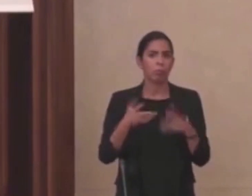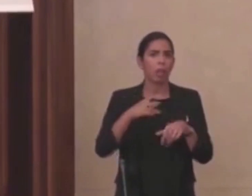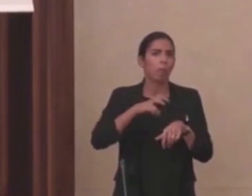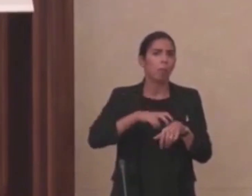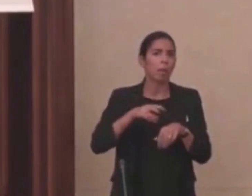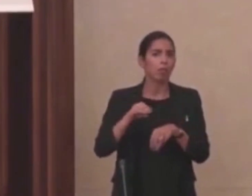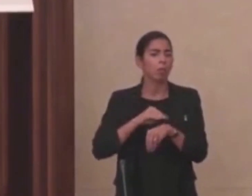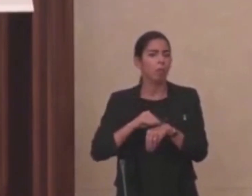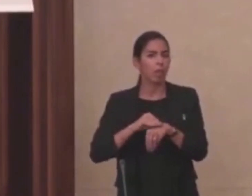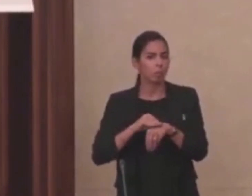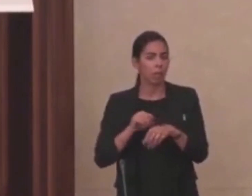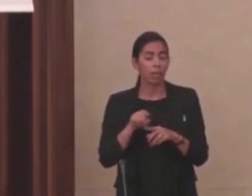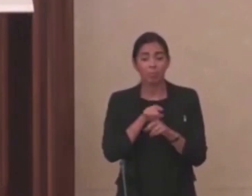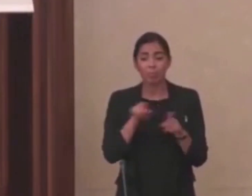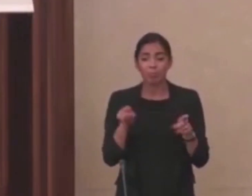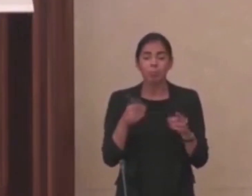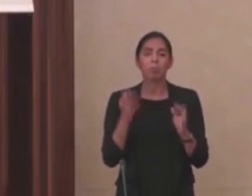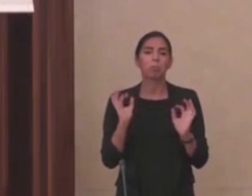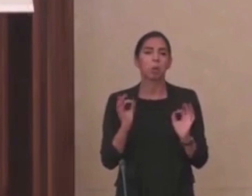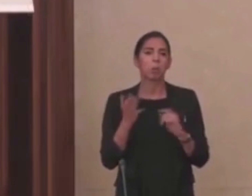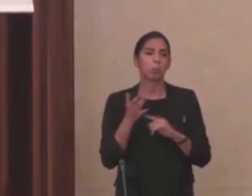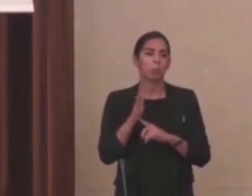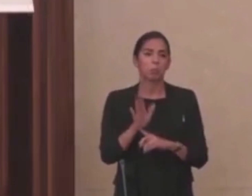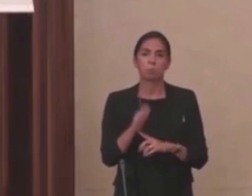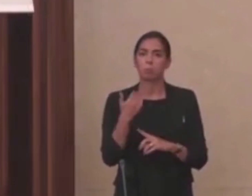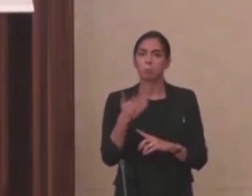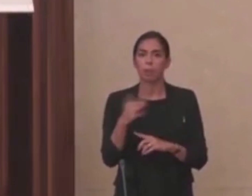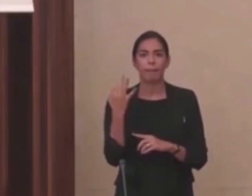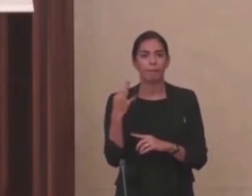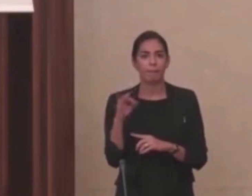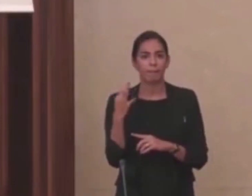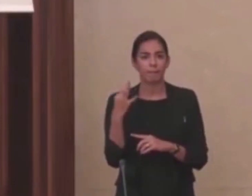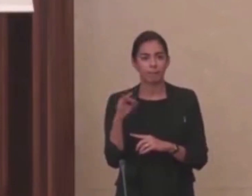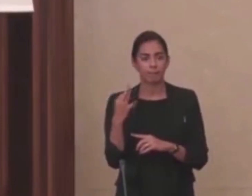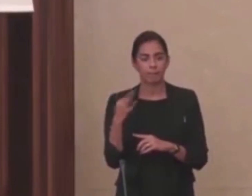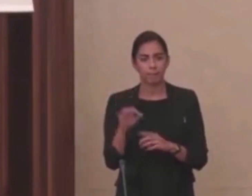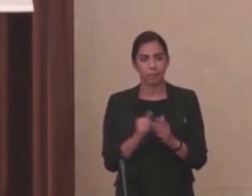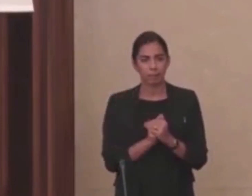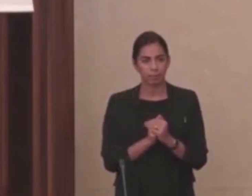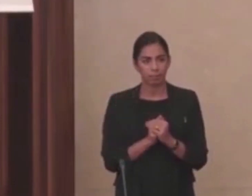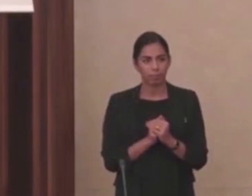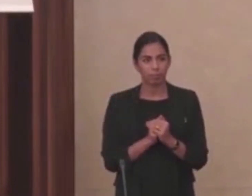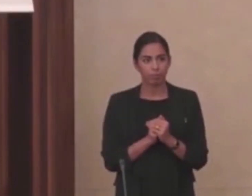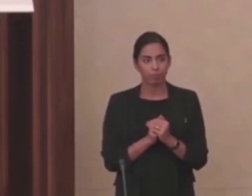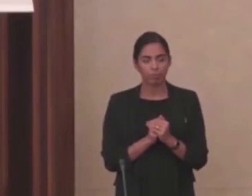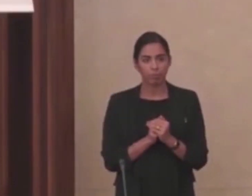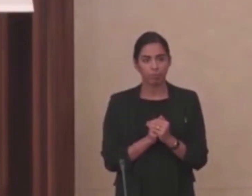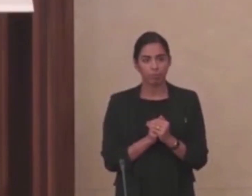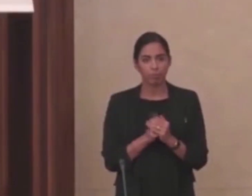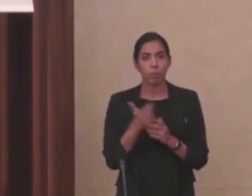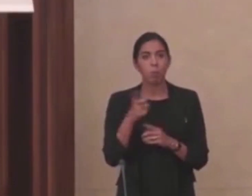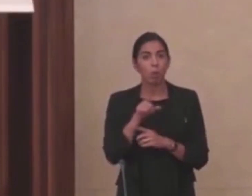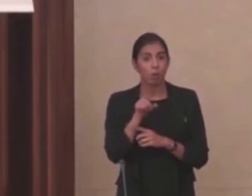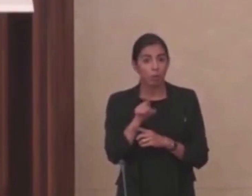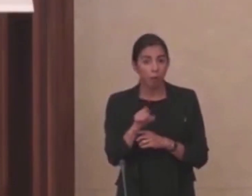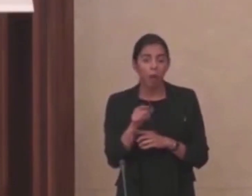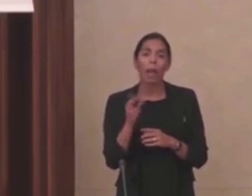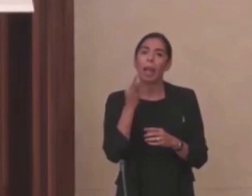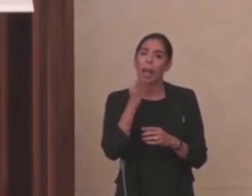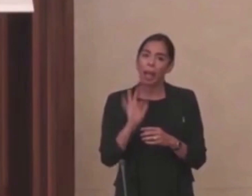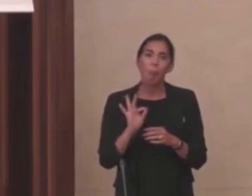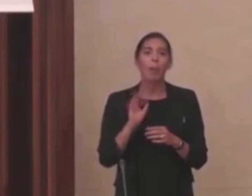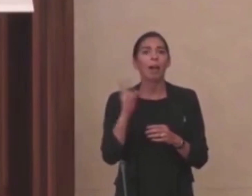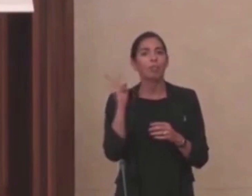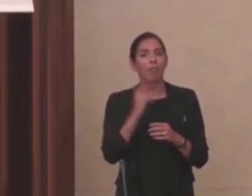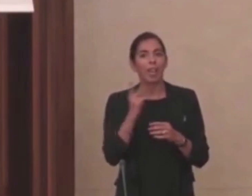We had hundreds of nurses and thousands of doctors, and these were incredibly